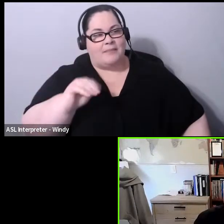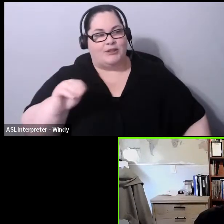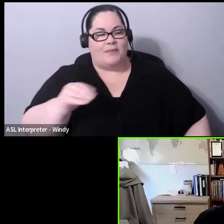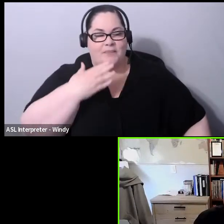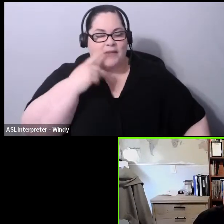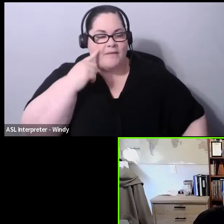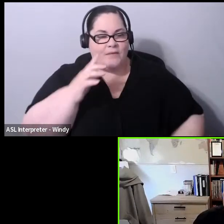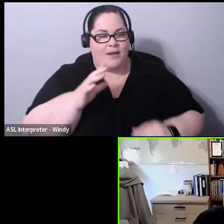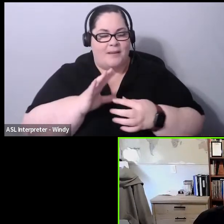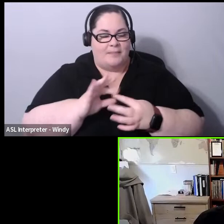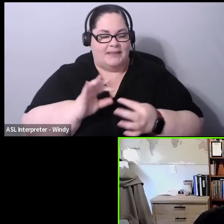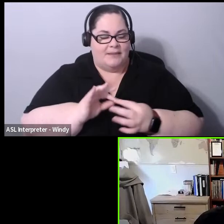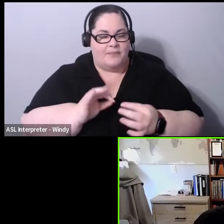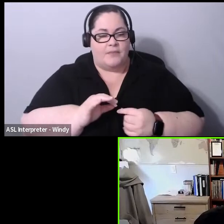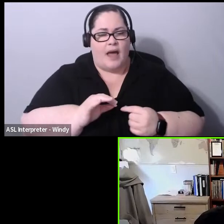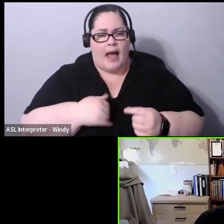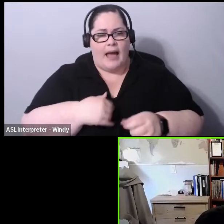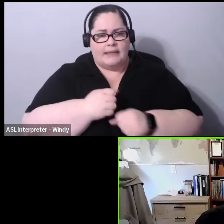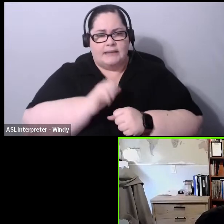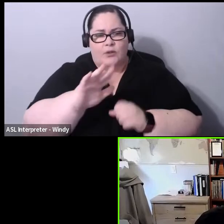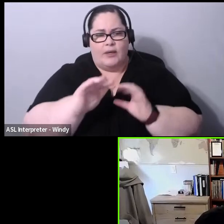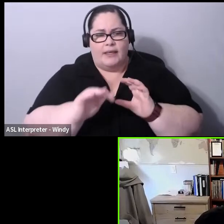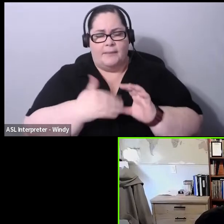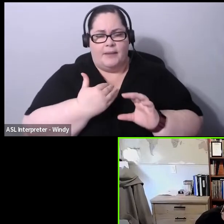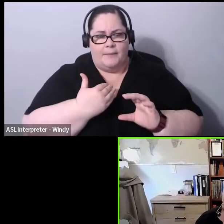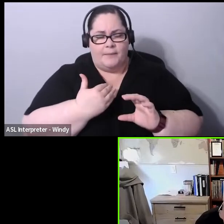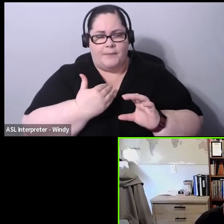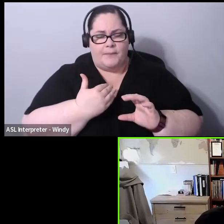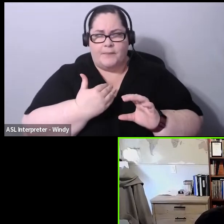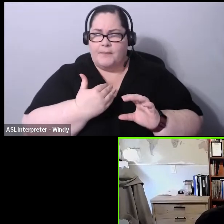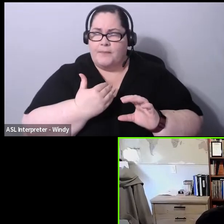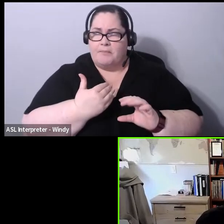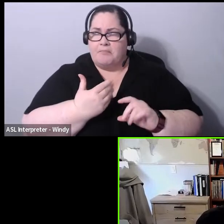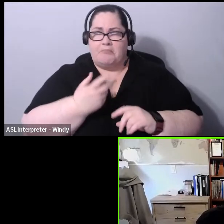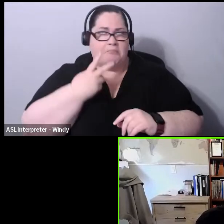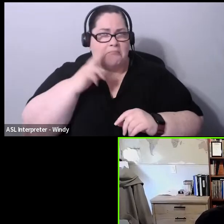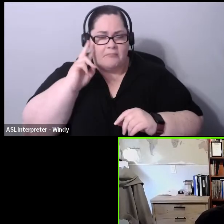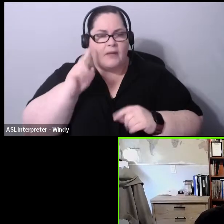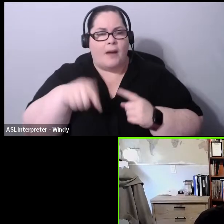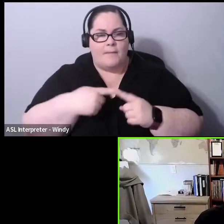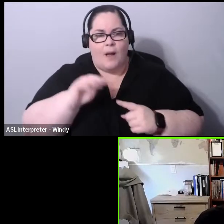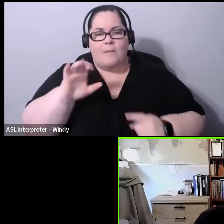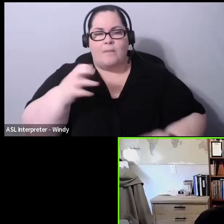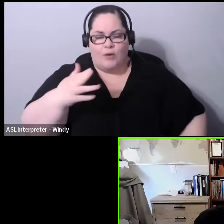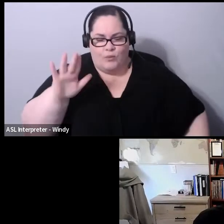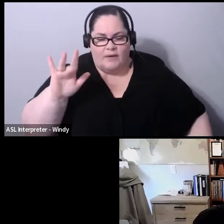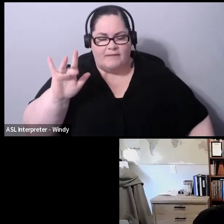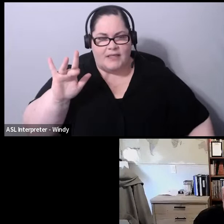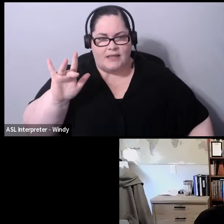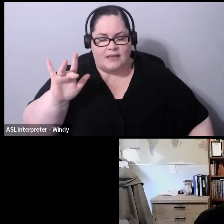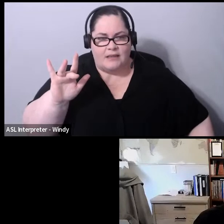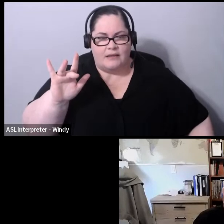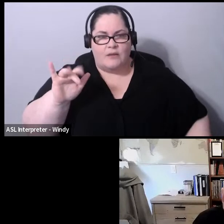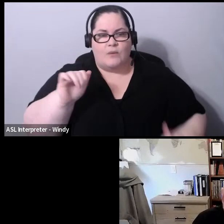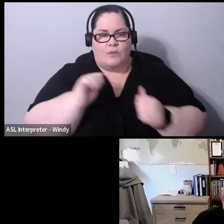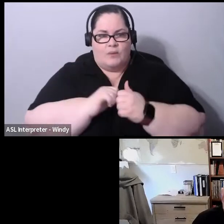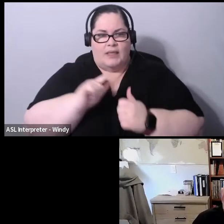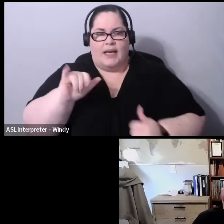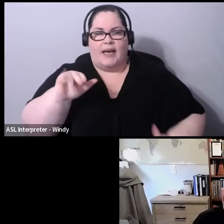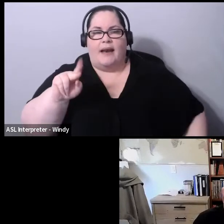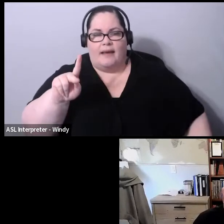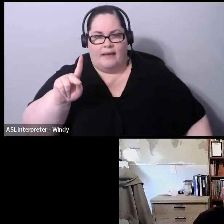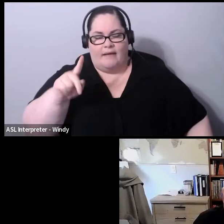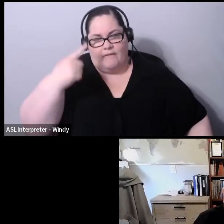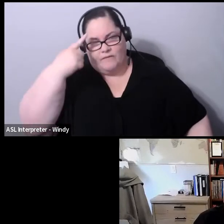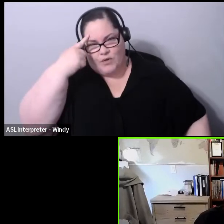update. I received your email a couple of days ago about the March 25th with a link